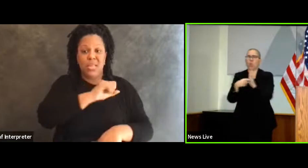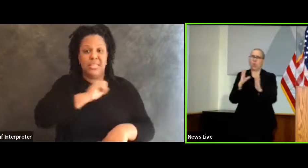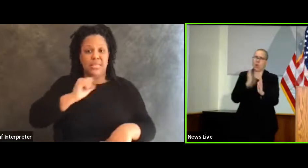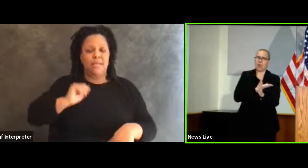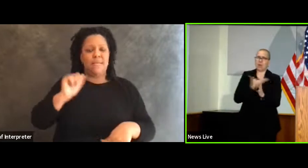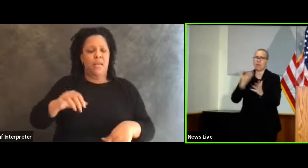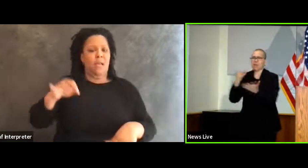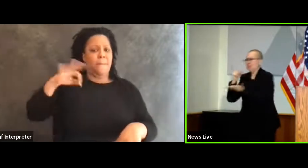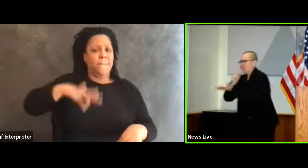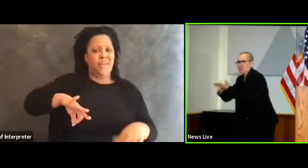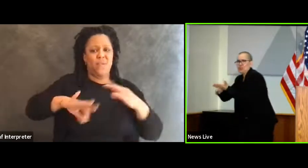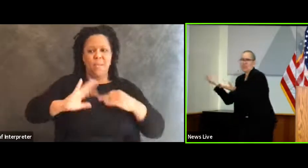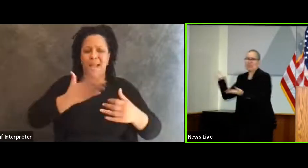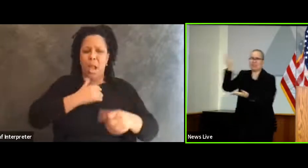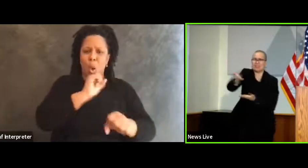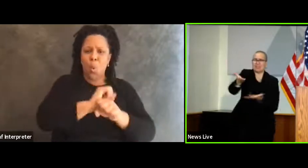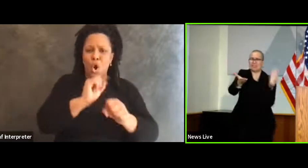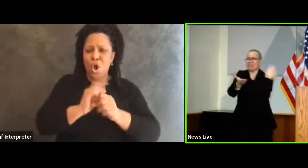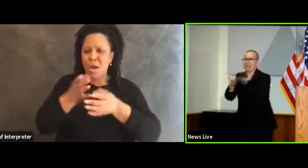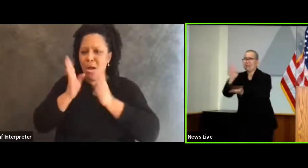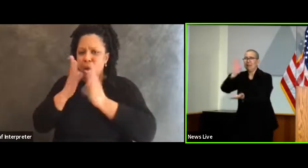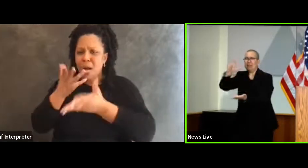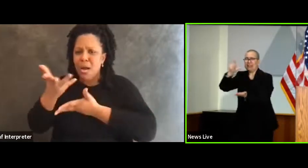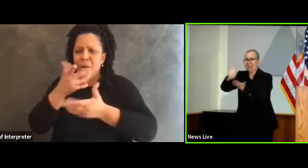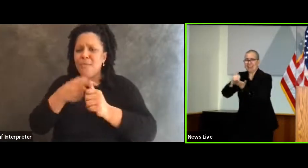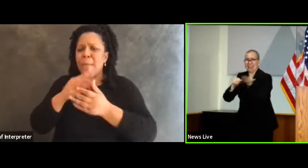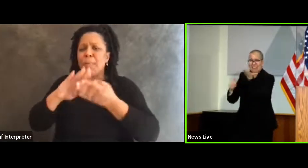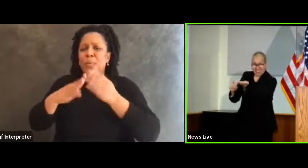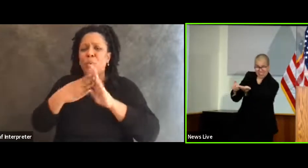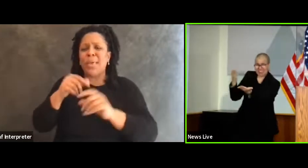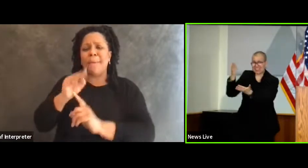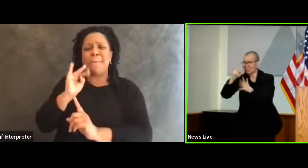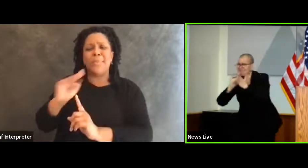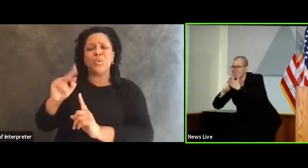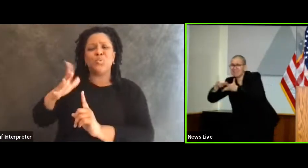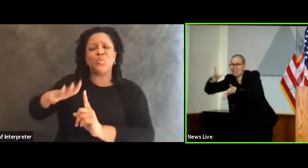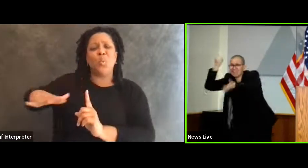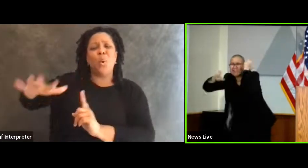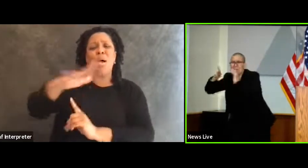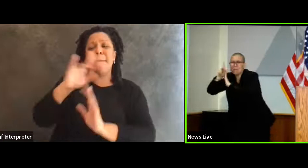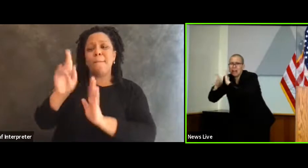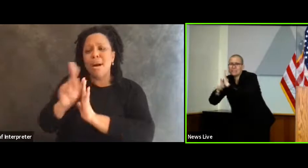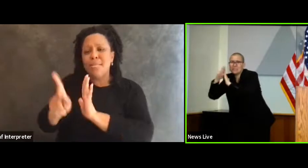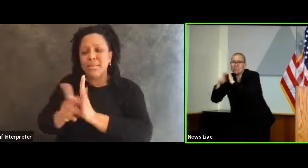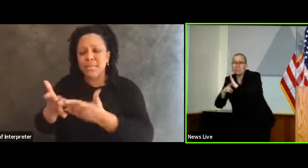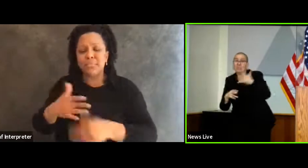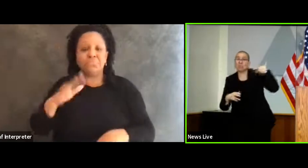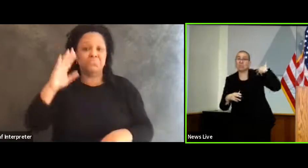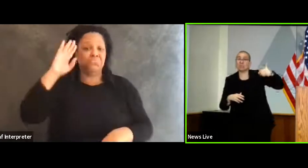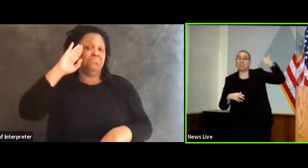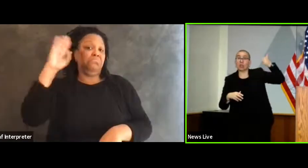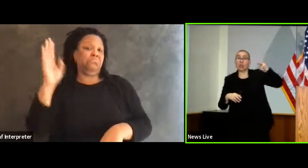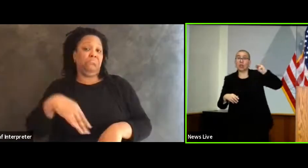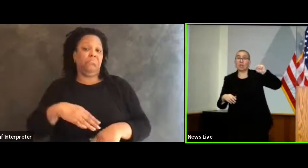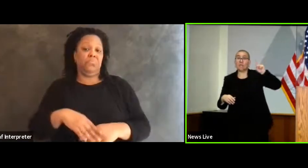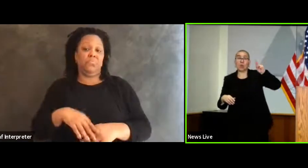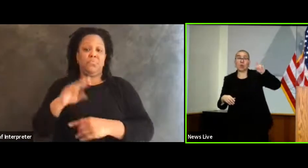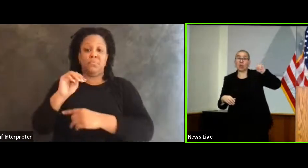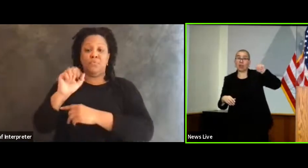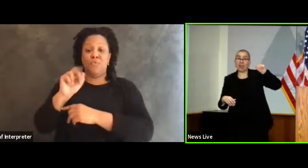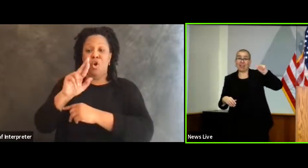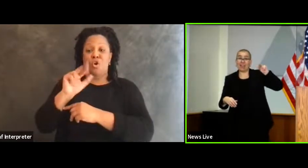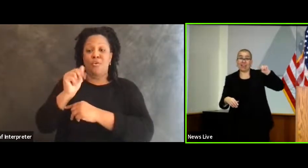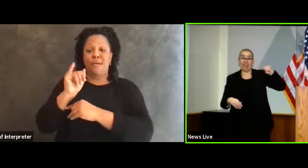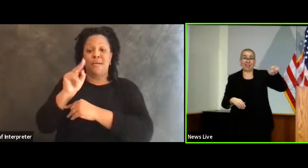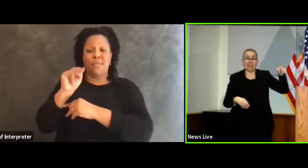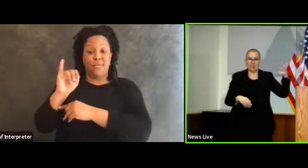and developing these policies. And I'm certain that Chair Mariani could oversee some public meetings of the conference committee